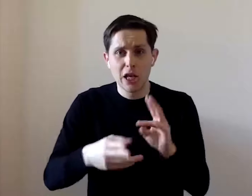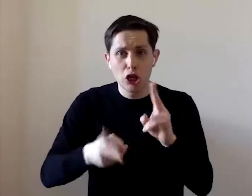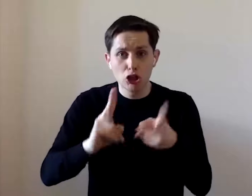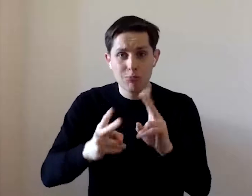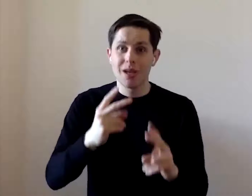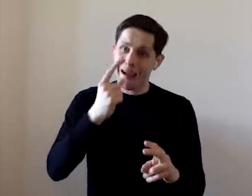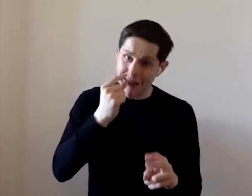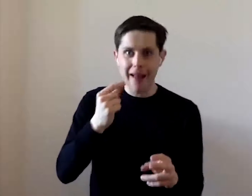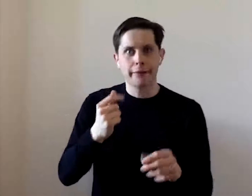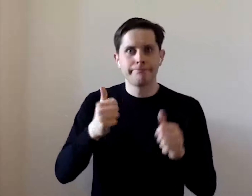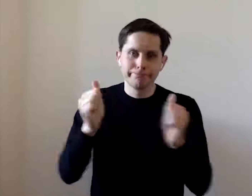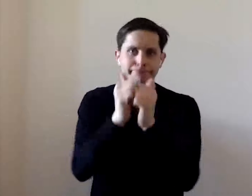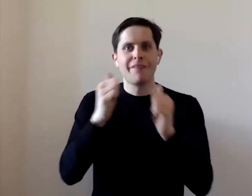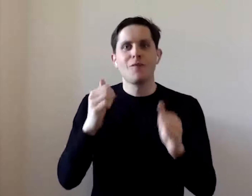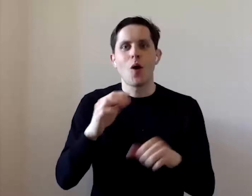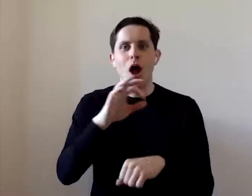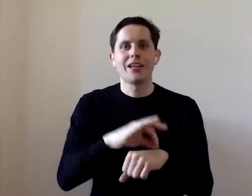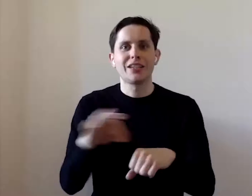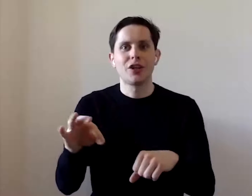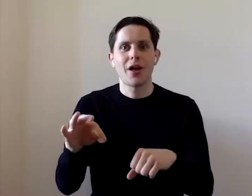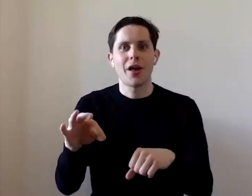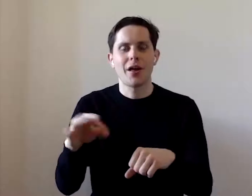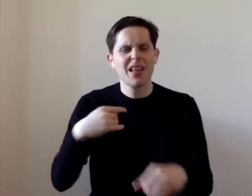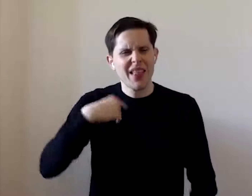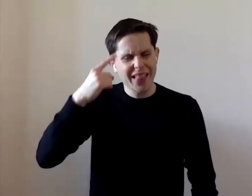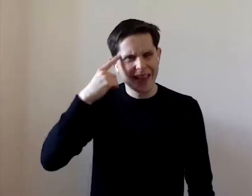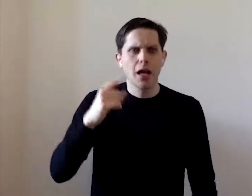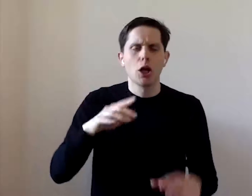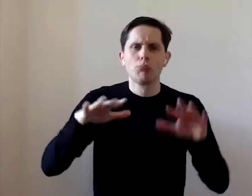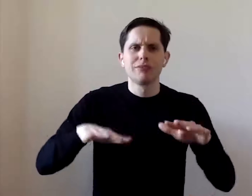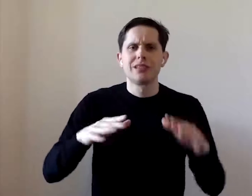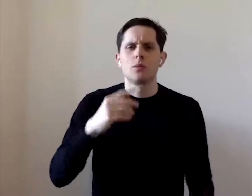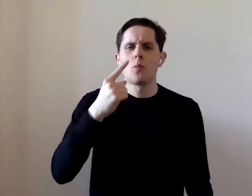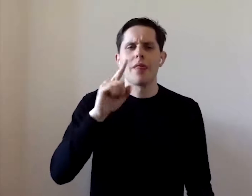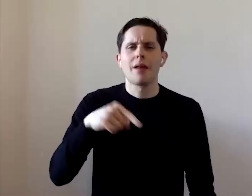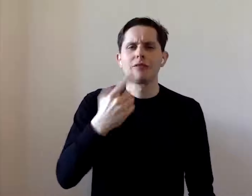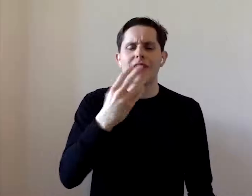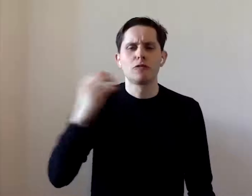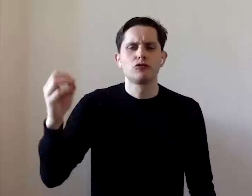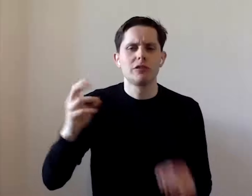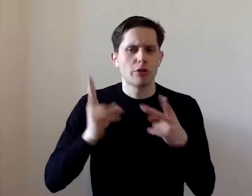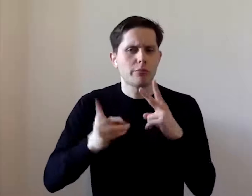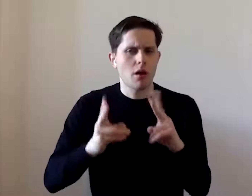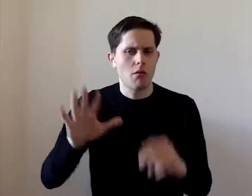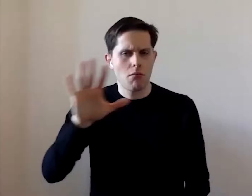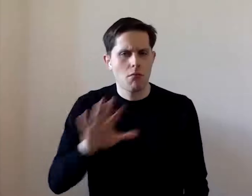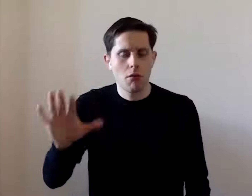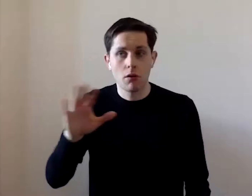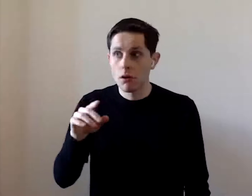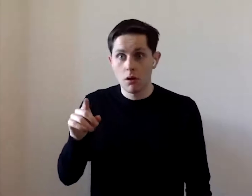there's 4 or 5 that are qualified in the UK. So that correlates to how many interpreters are available to work in those settings. I think registered, there's just